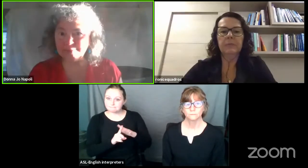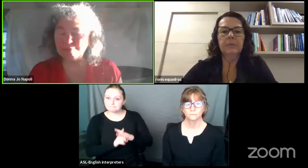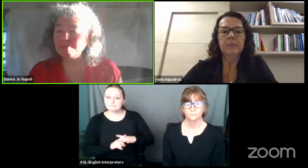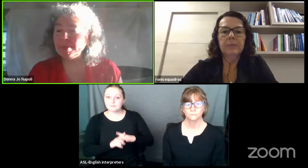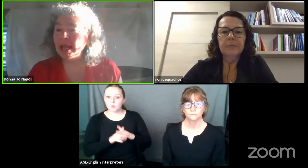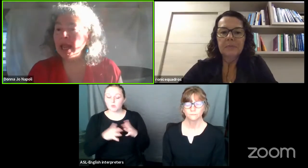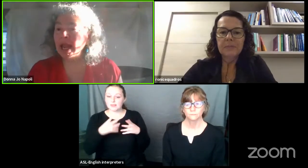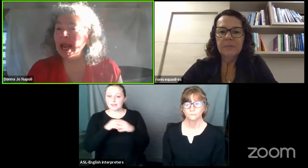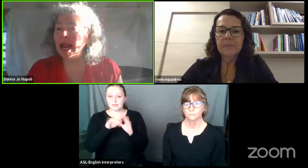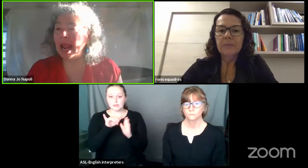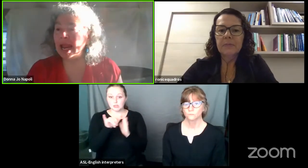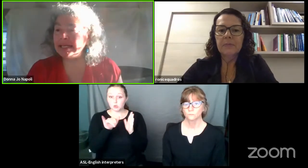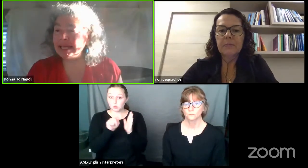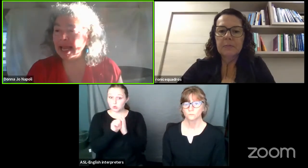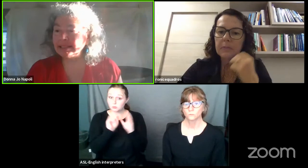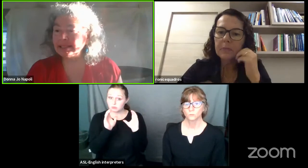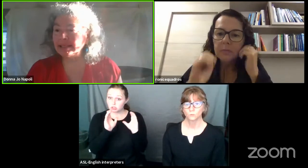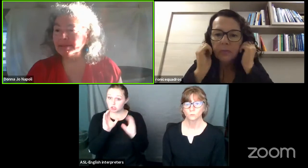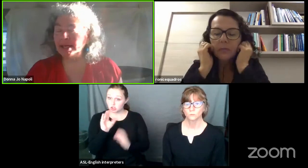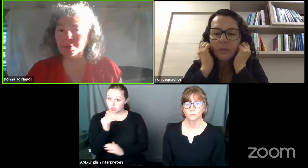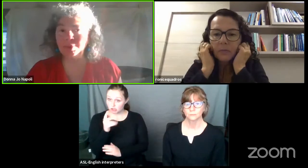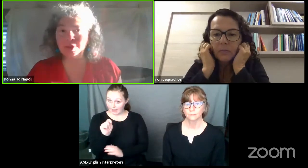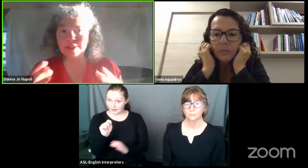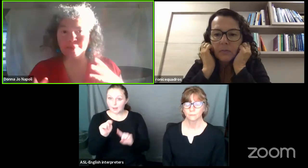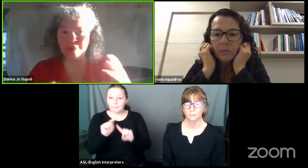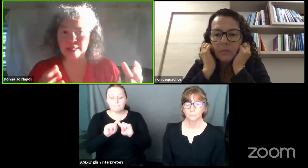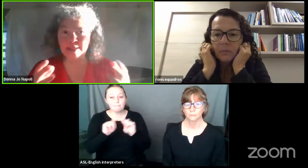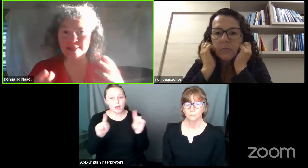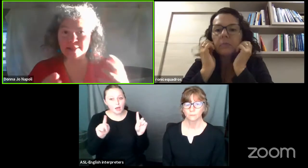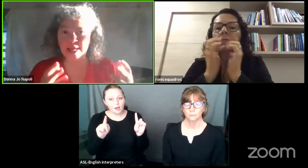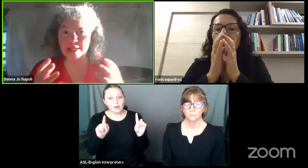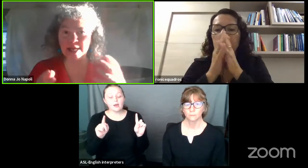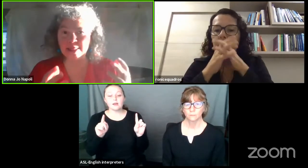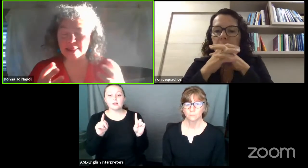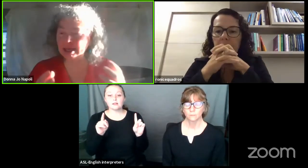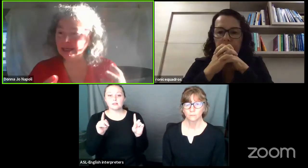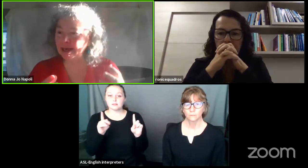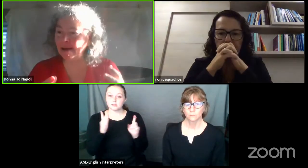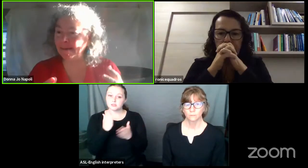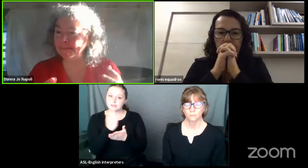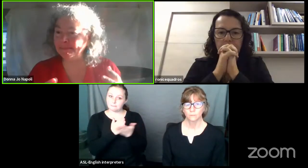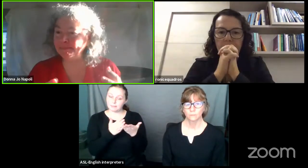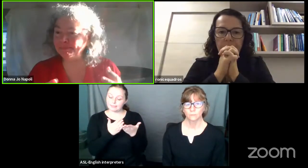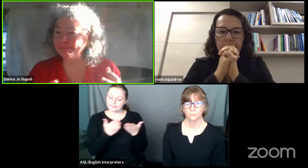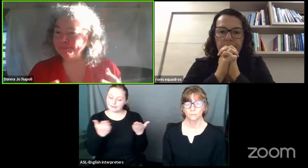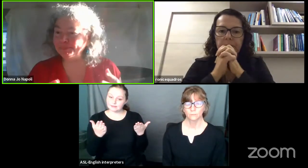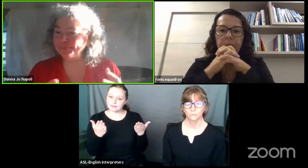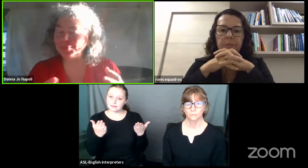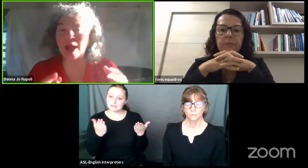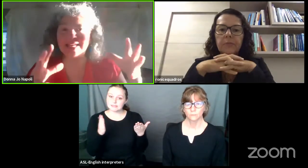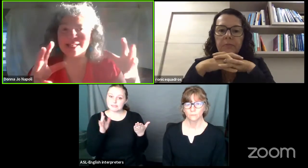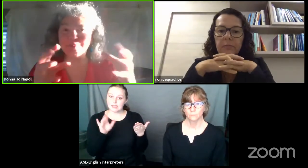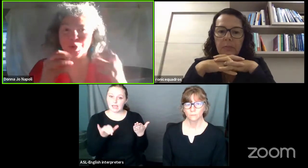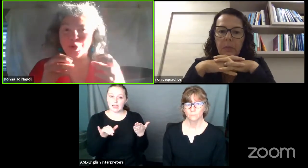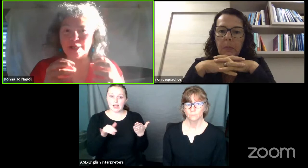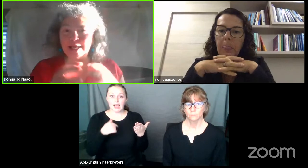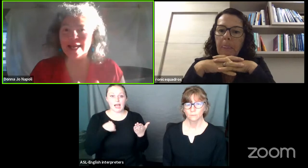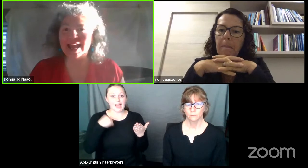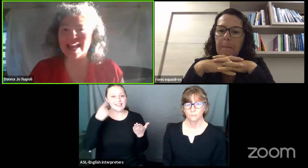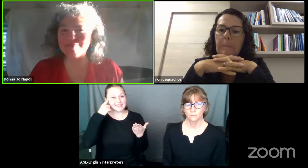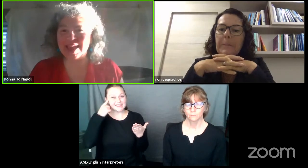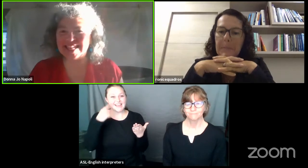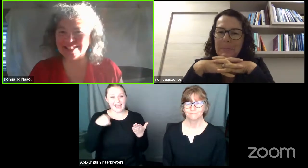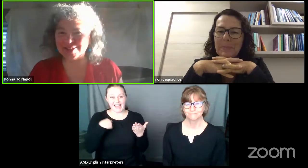chat. And yet there were some things that I think I can